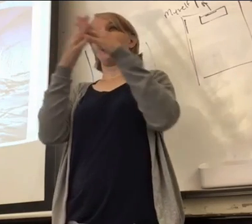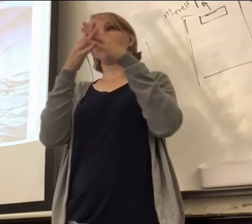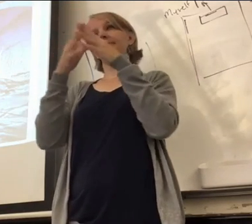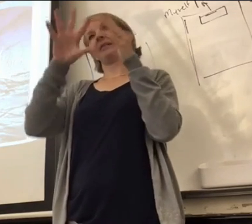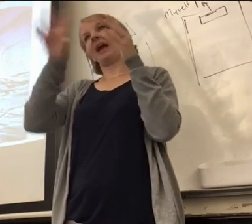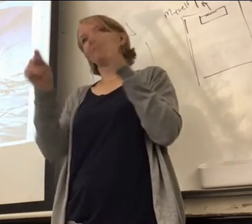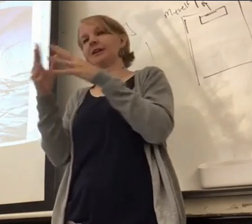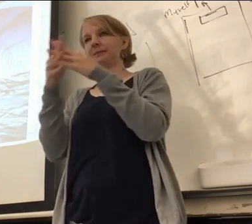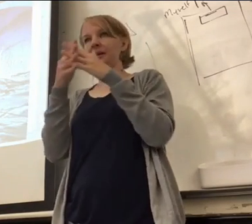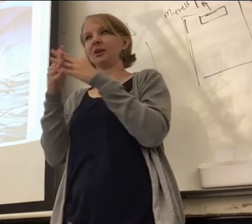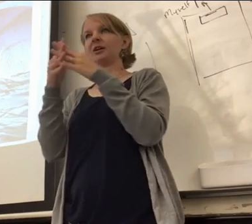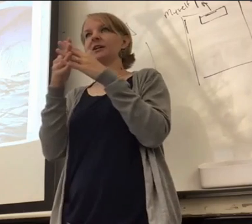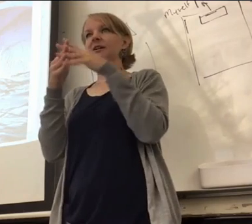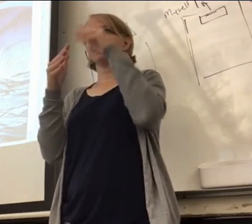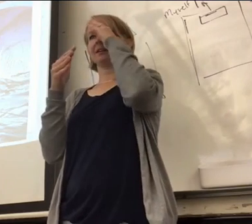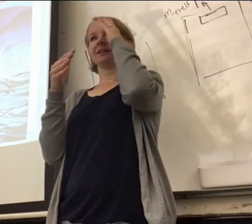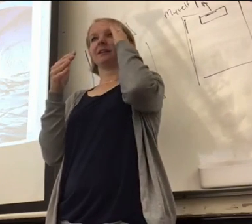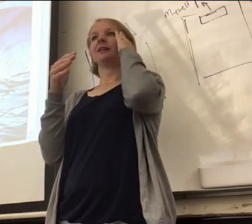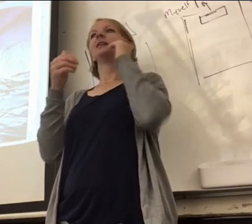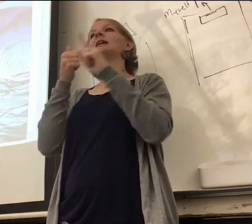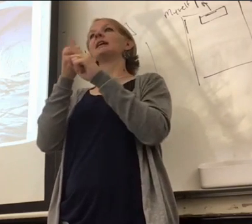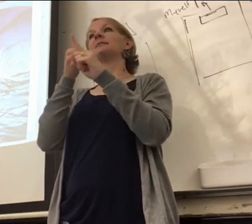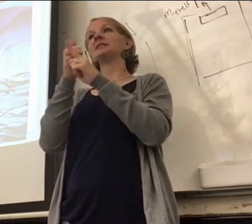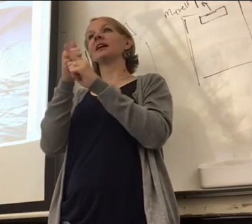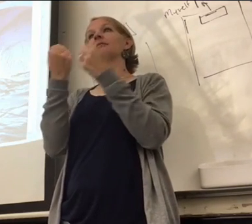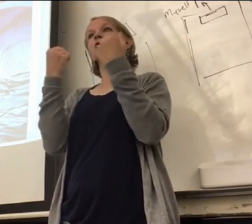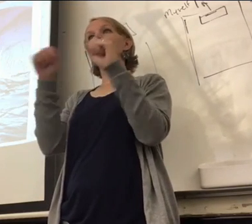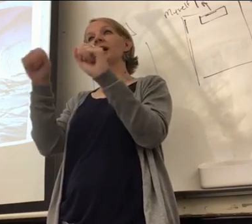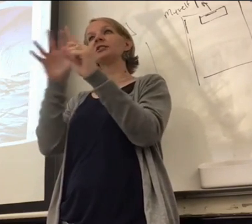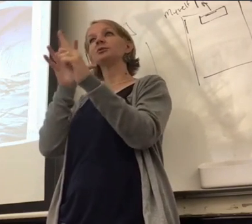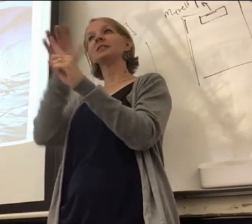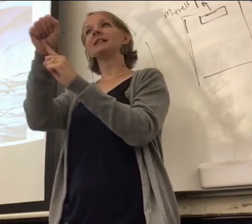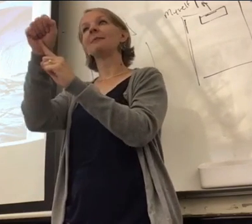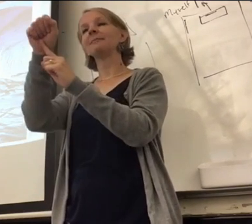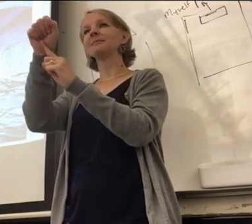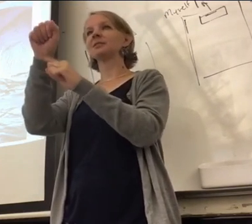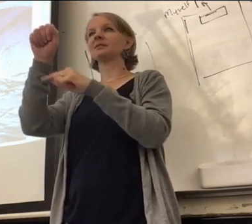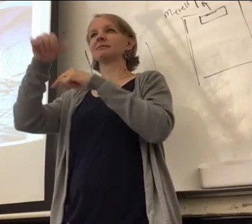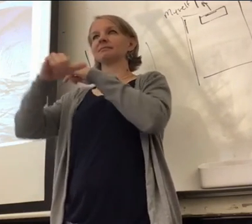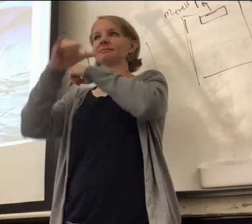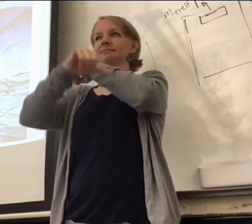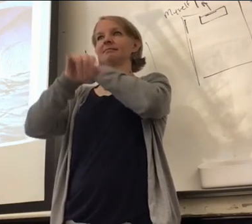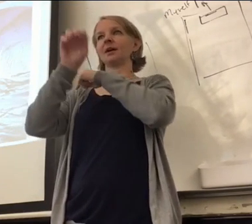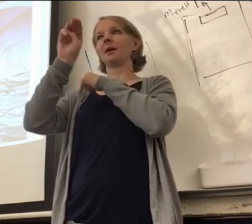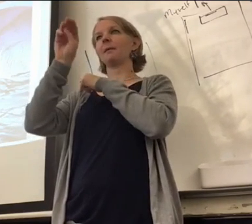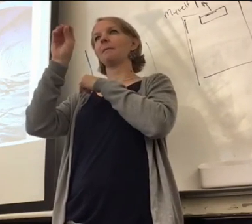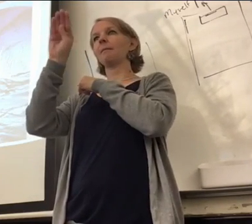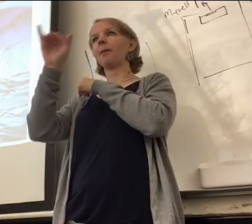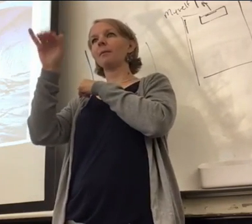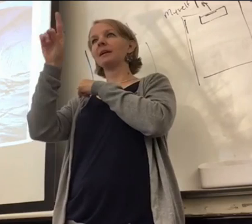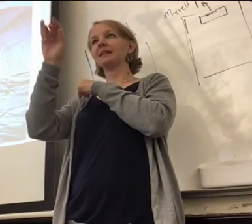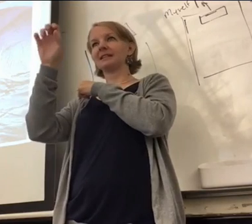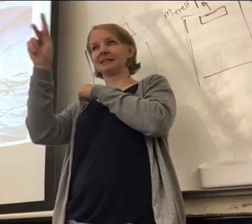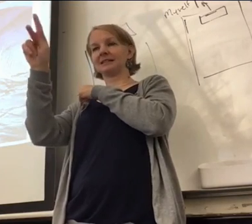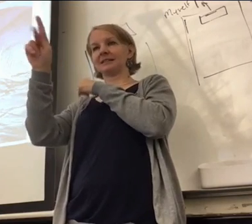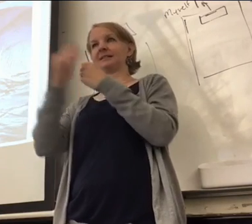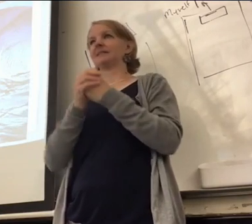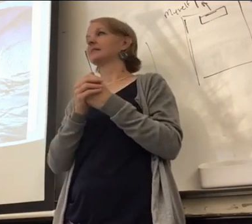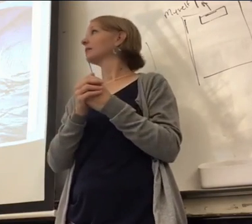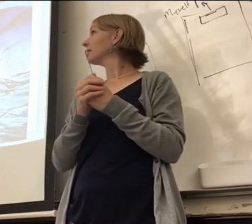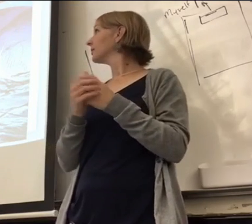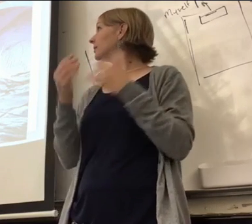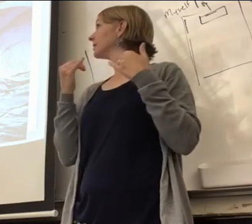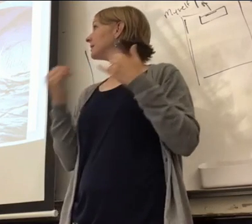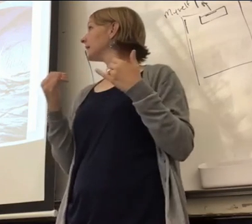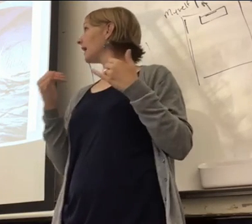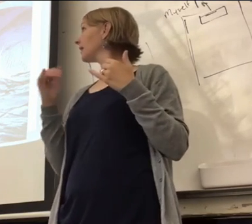who is going to be able to attempt to be able to capture the great Moby Dick. Now, with all of this going along, is that this